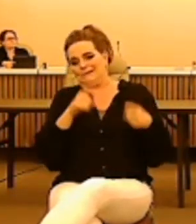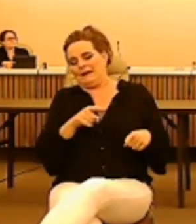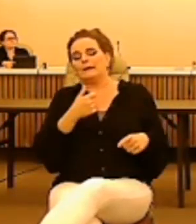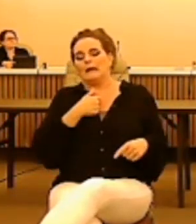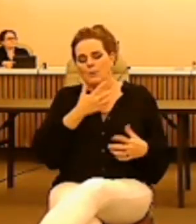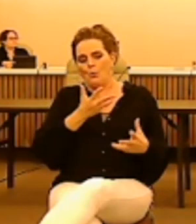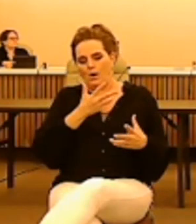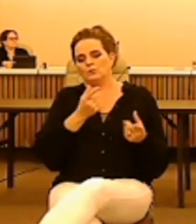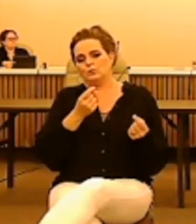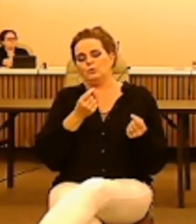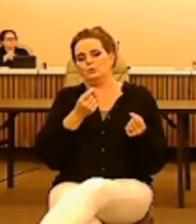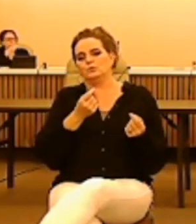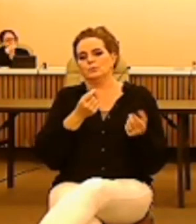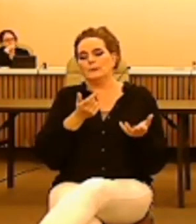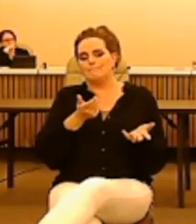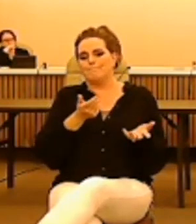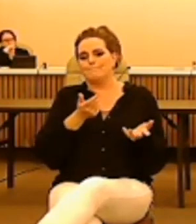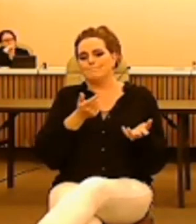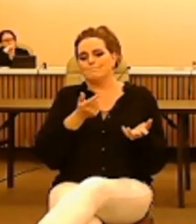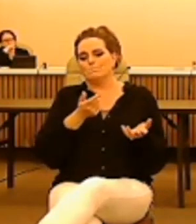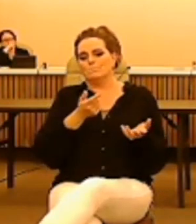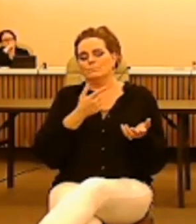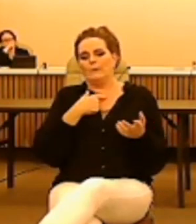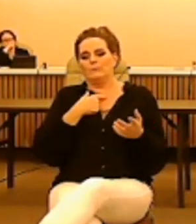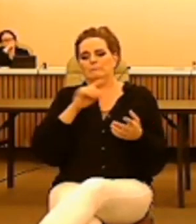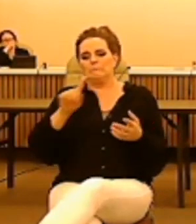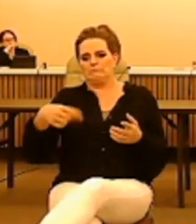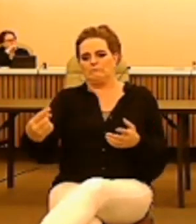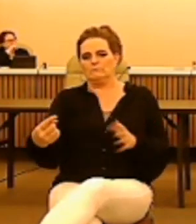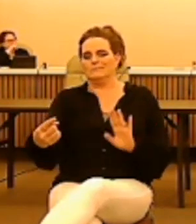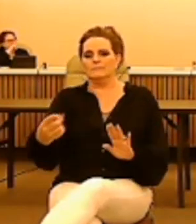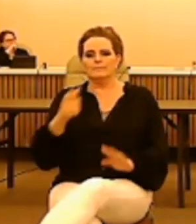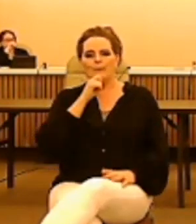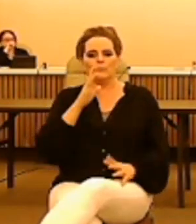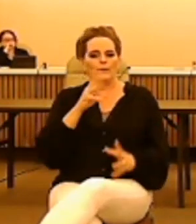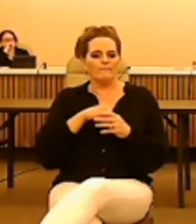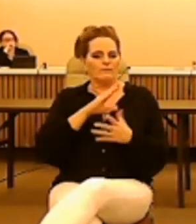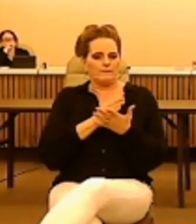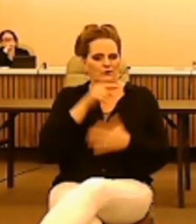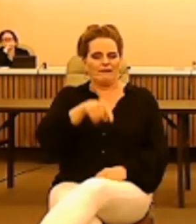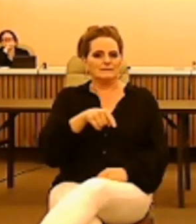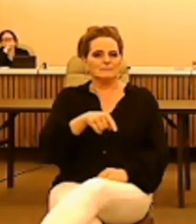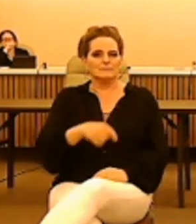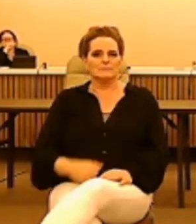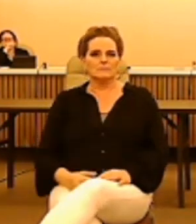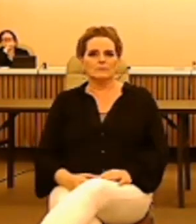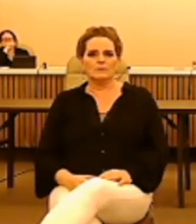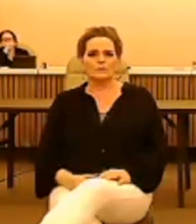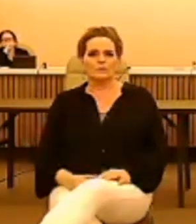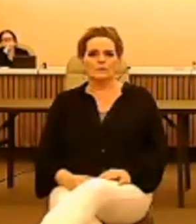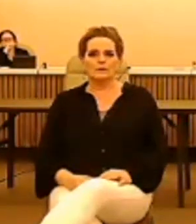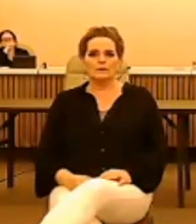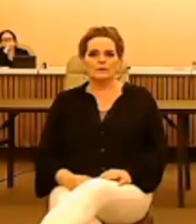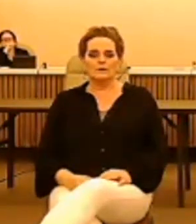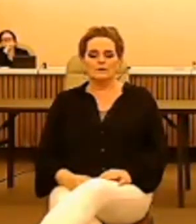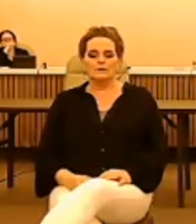do it as a standalone. I wouldn't want to make it part of this. Okay, can you give a